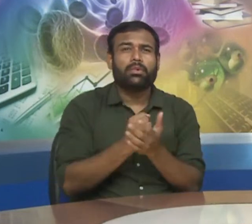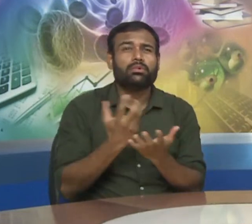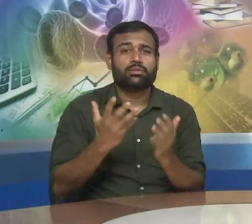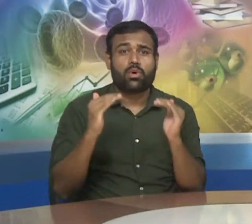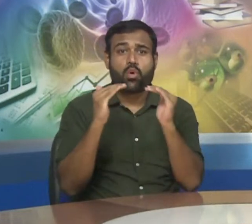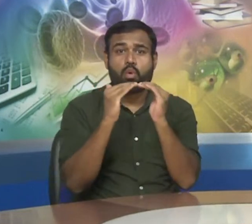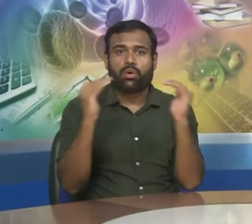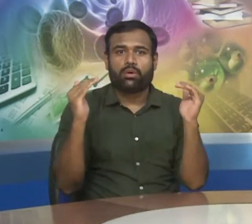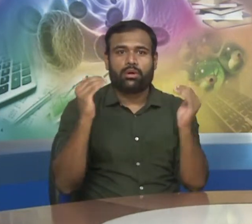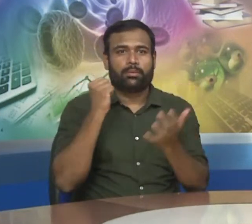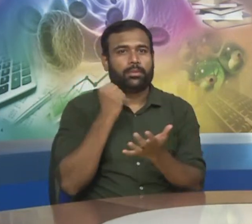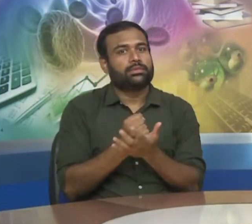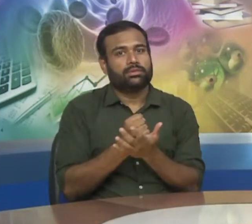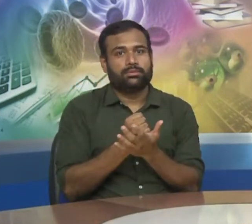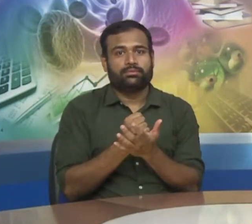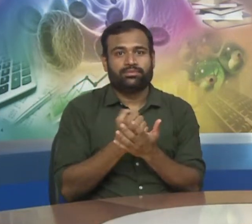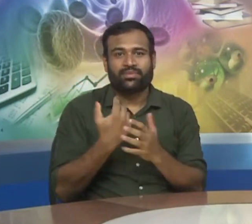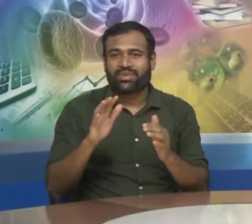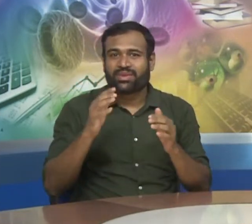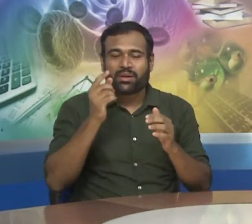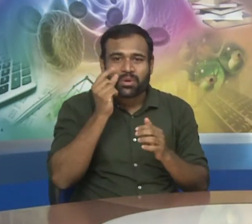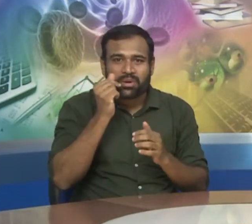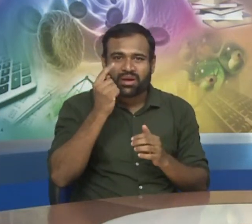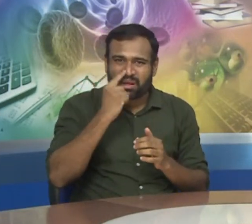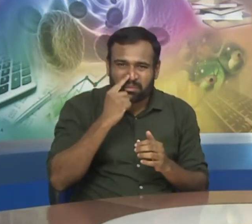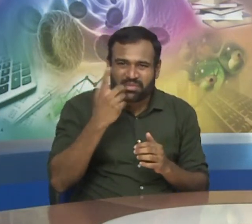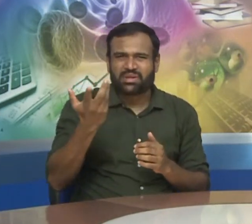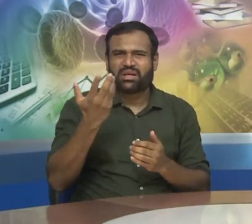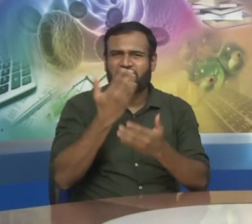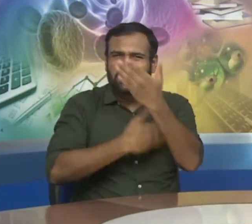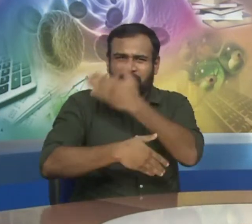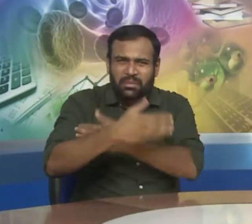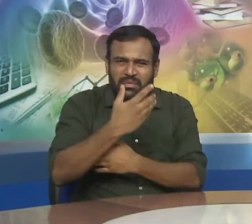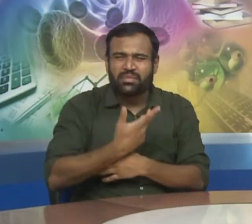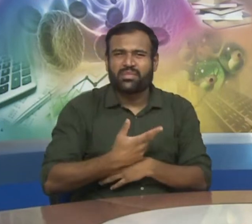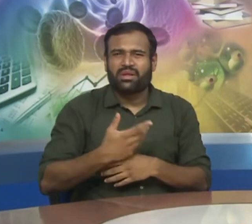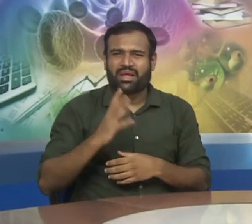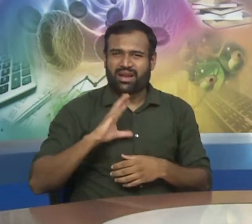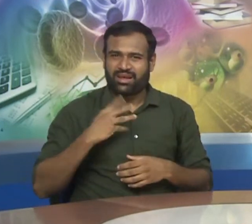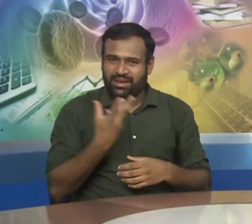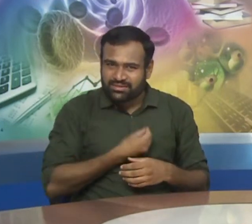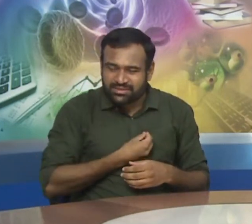The right to equality is an important right which ensures equality before law.